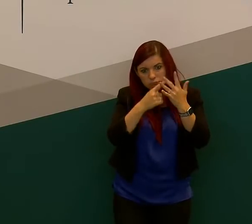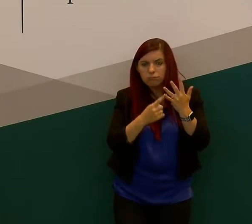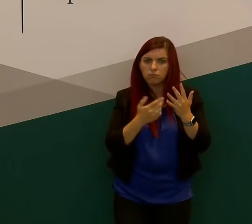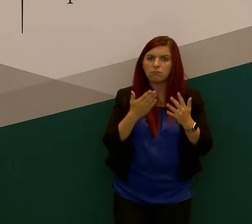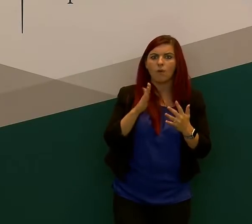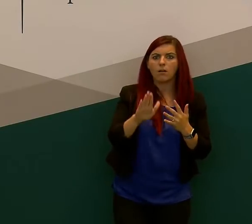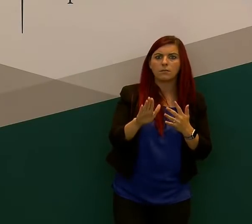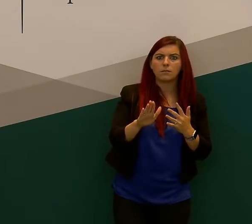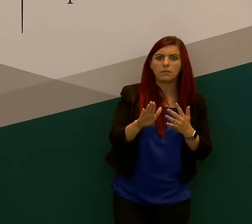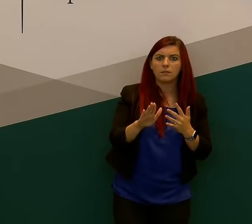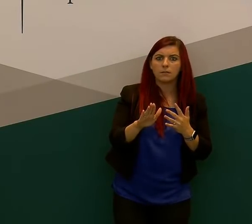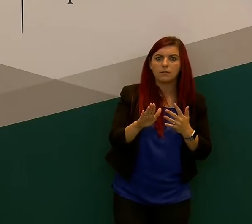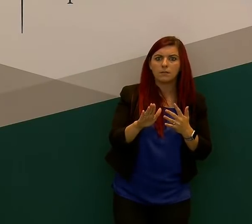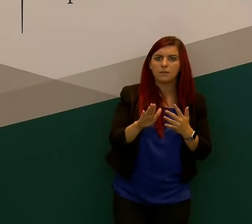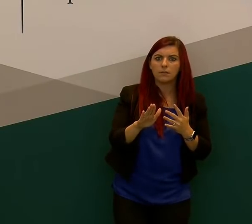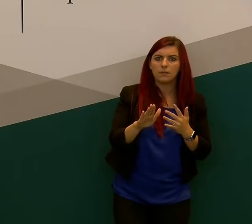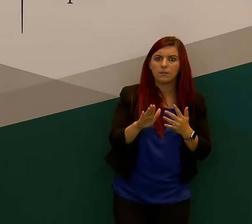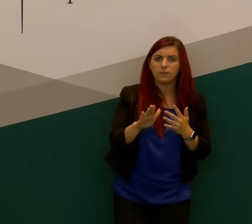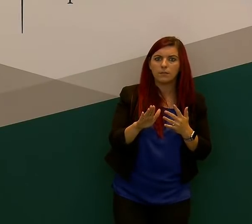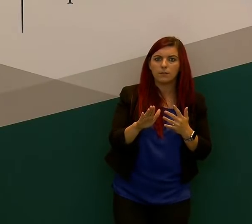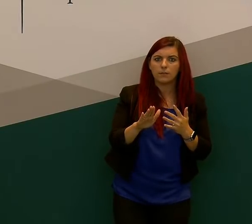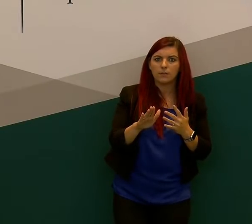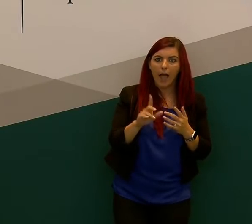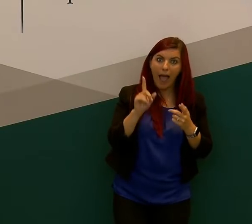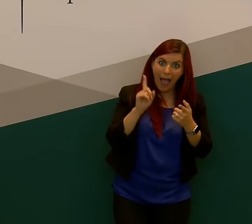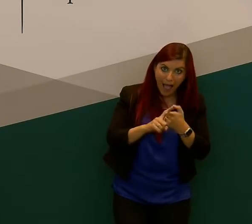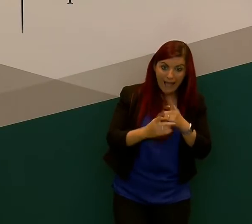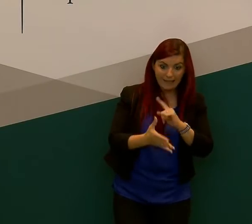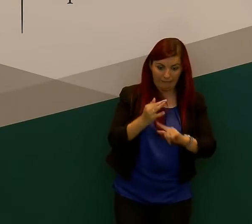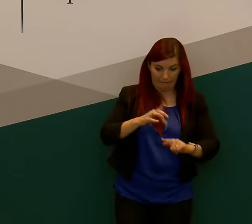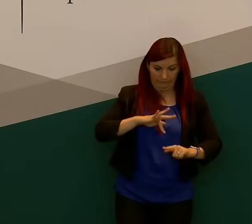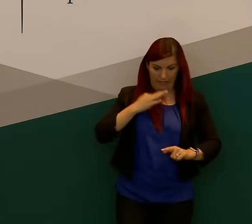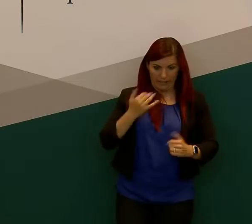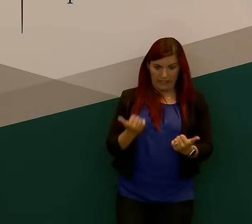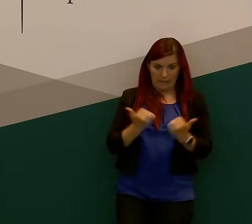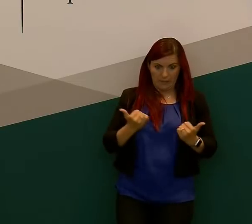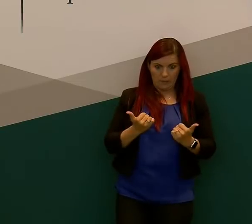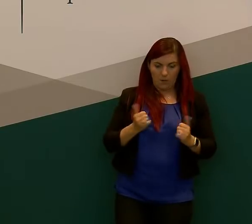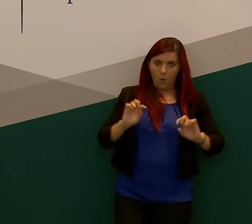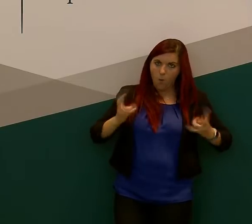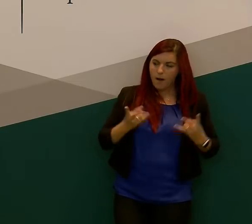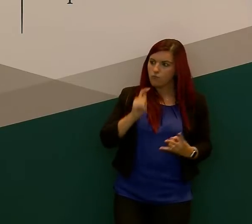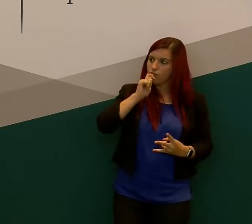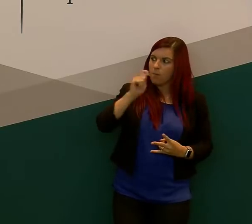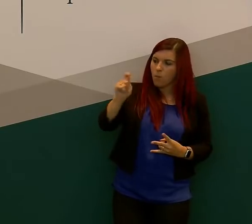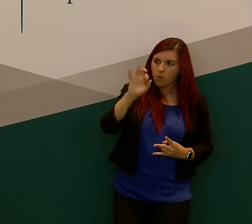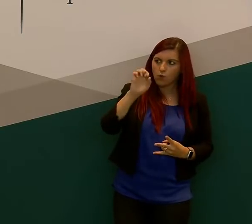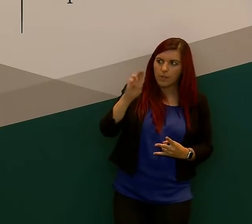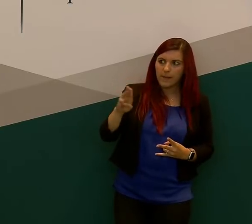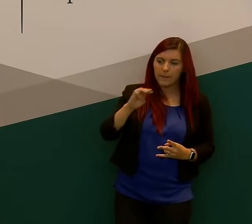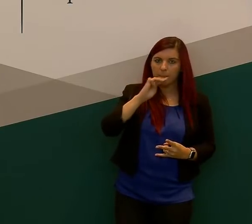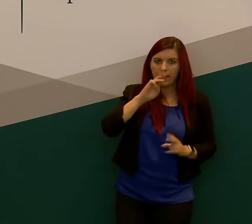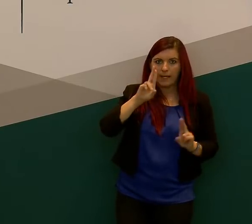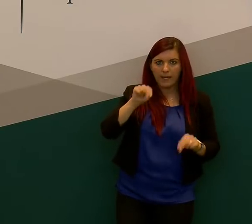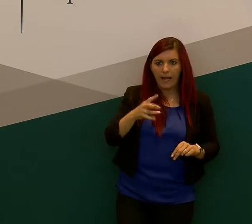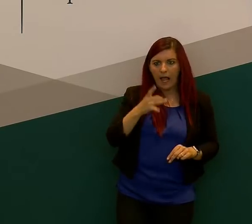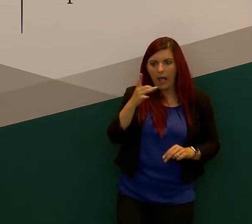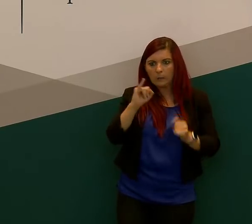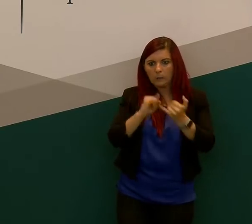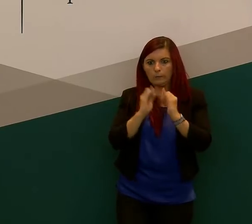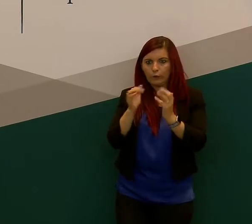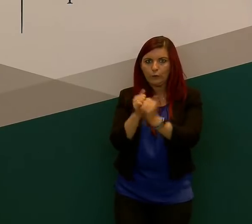right out to reporting immediately if you have symptoms, so that your contacts can be tested and